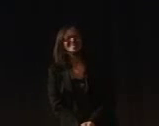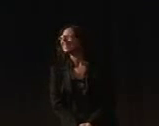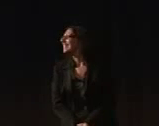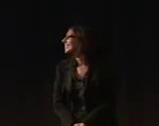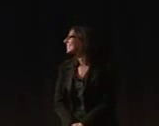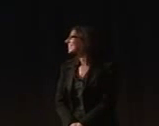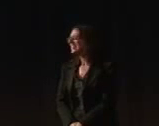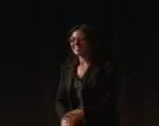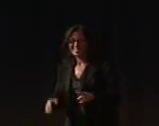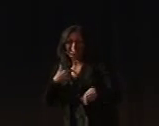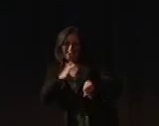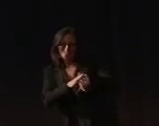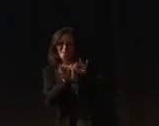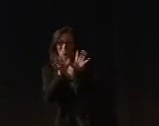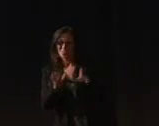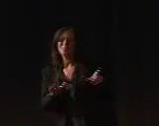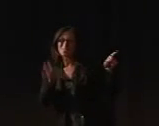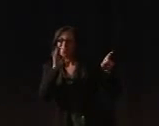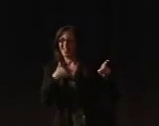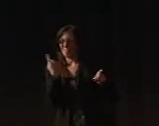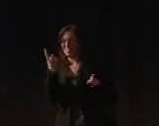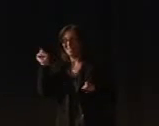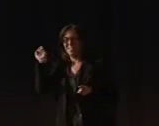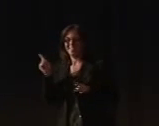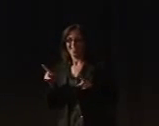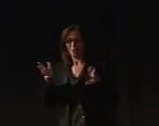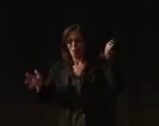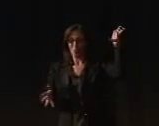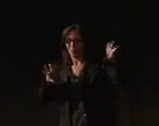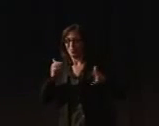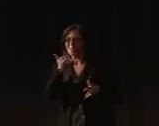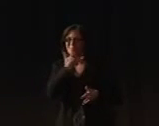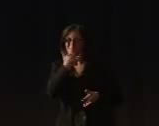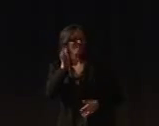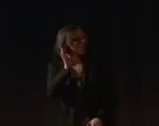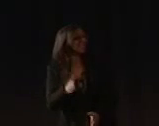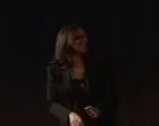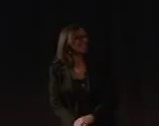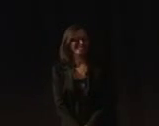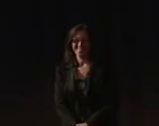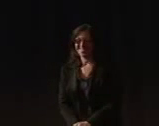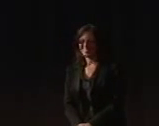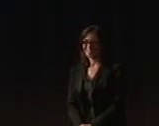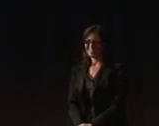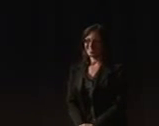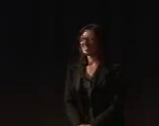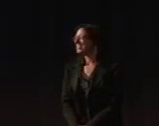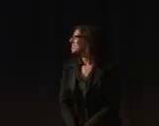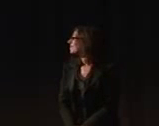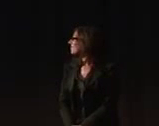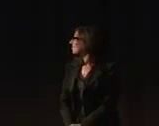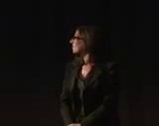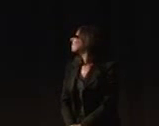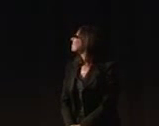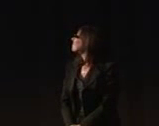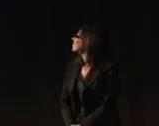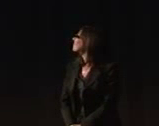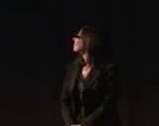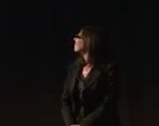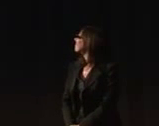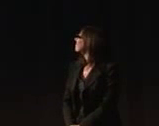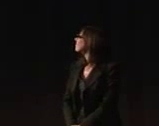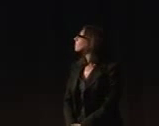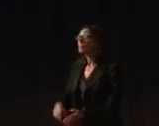I told them that it would be one of those guys there. So it is you see one of the problems